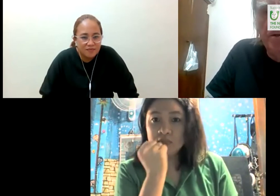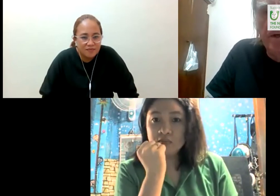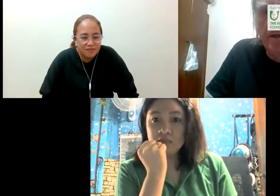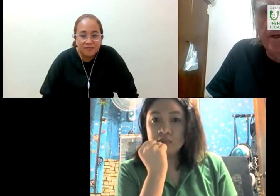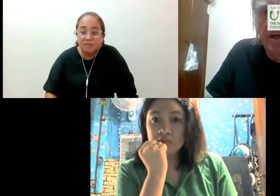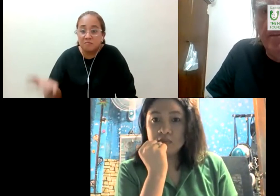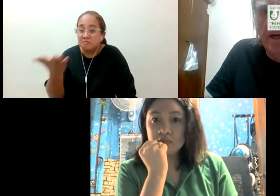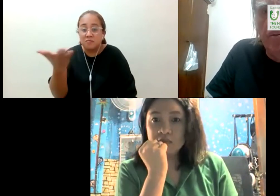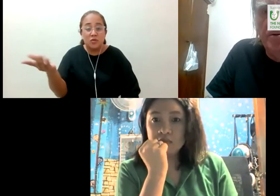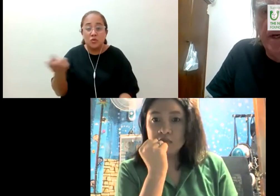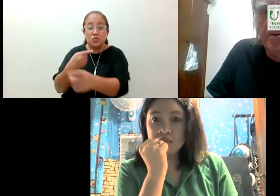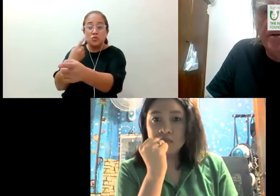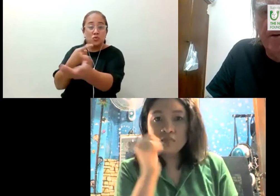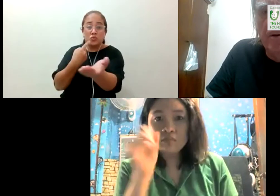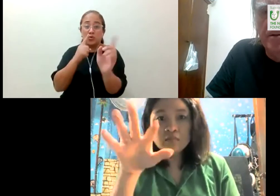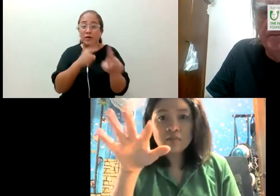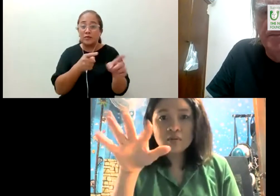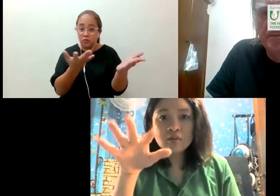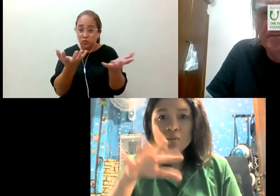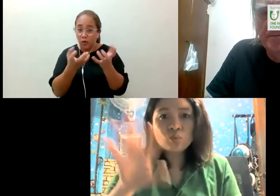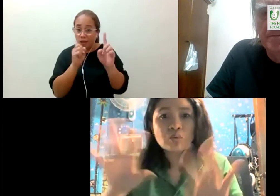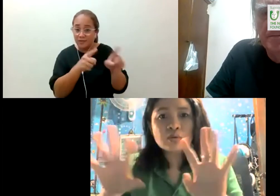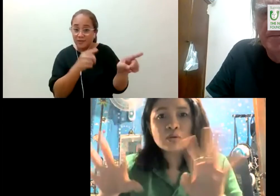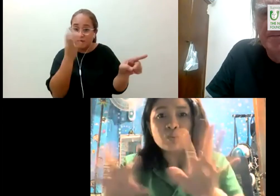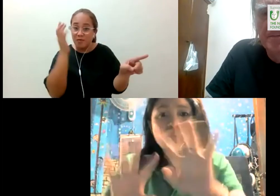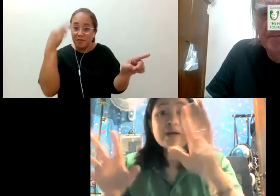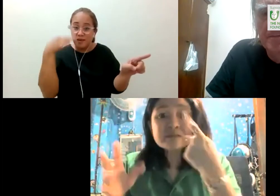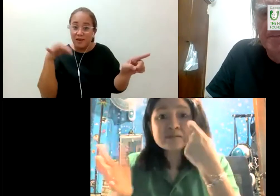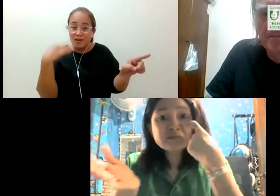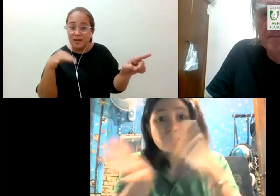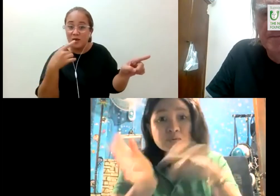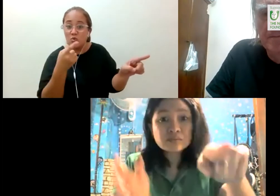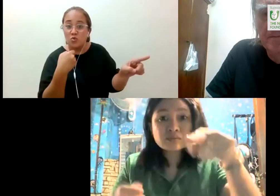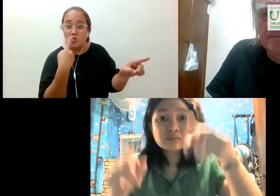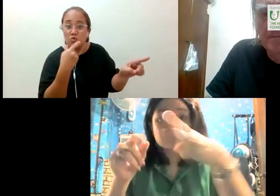anybody want to answer that question?